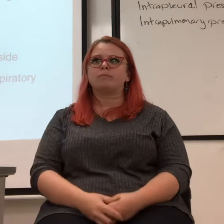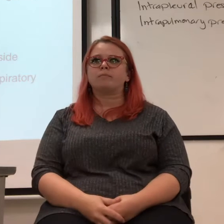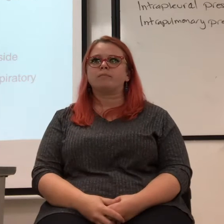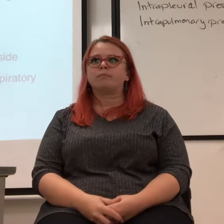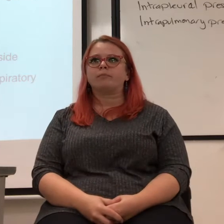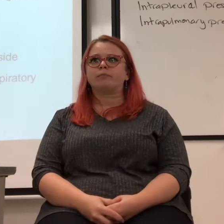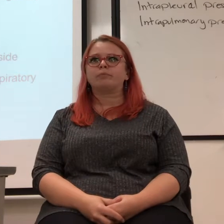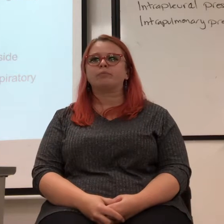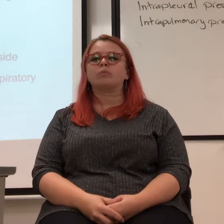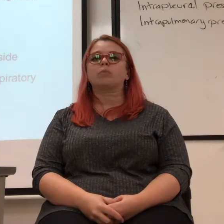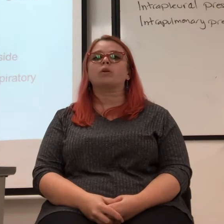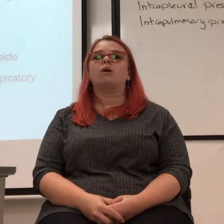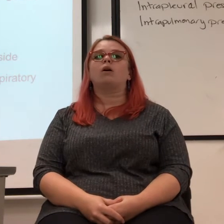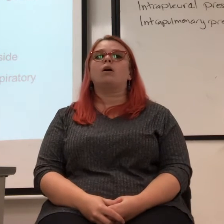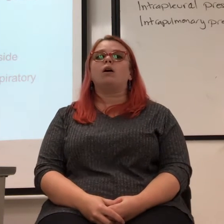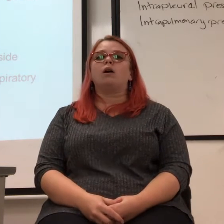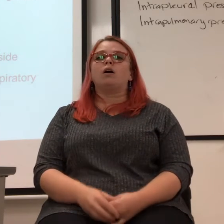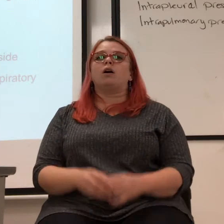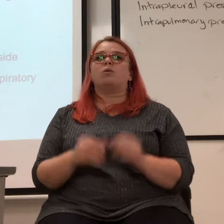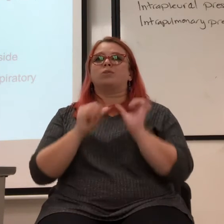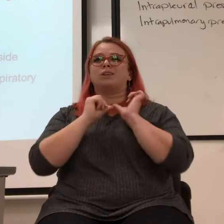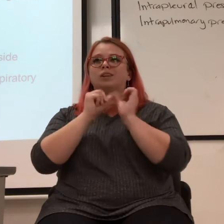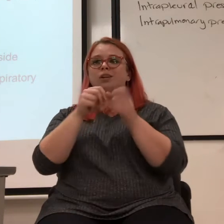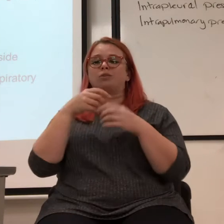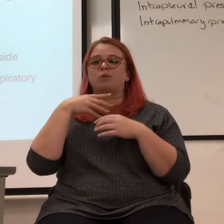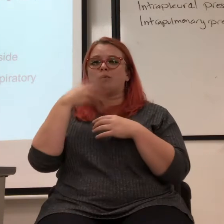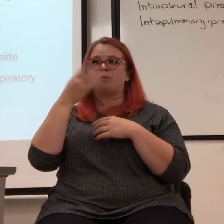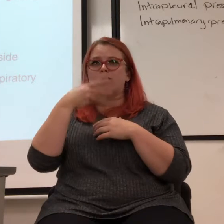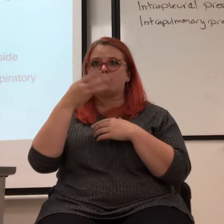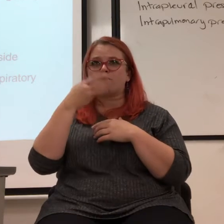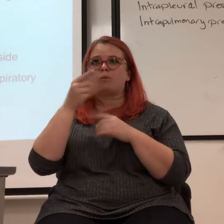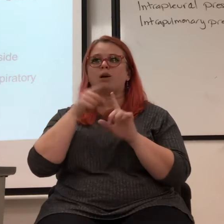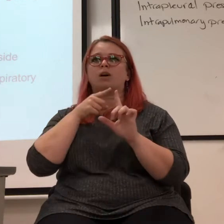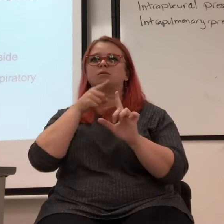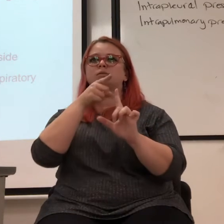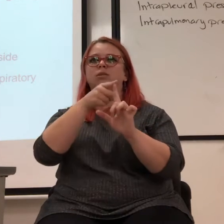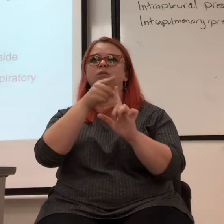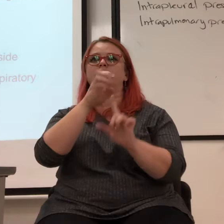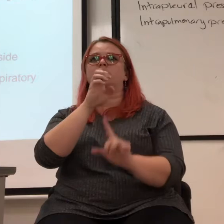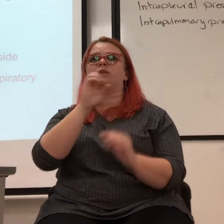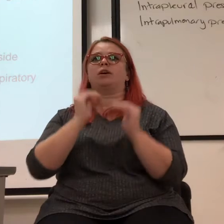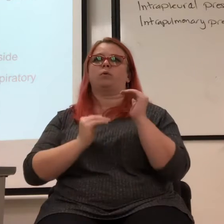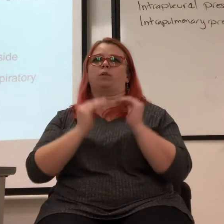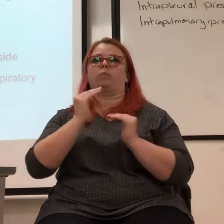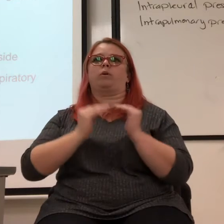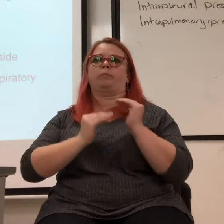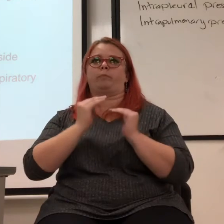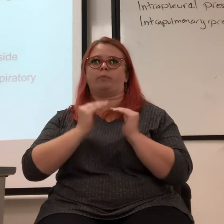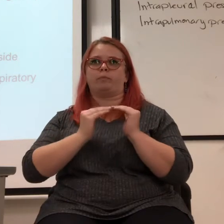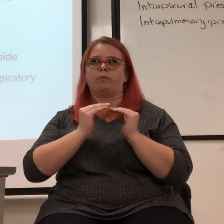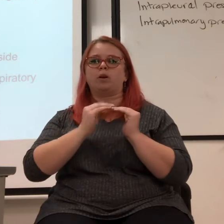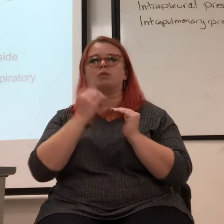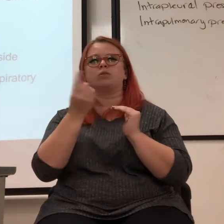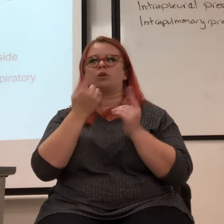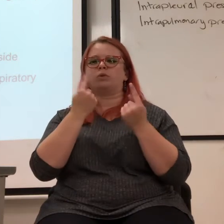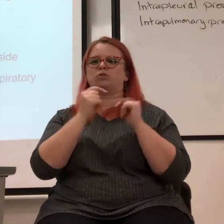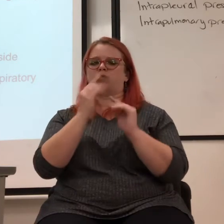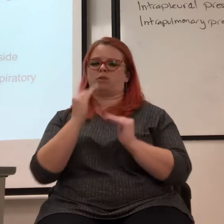Air rushes out until, again, you equilibrate. So you're always equilibrating with